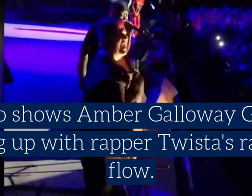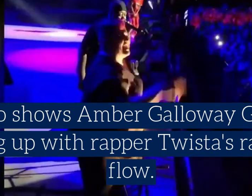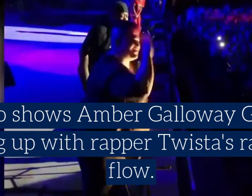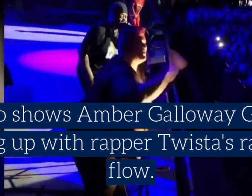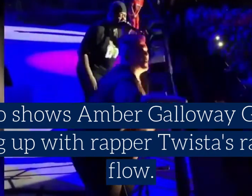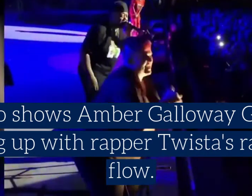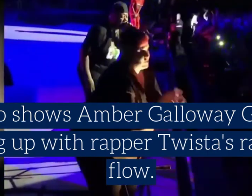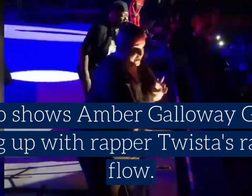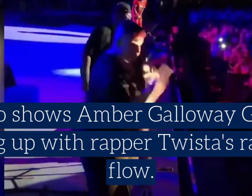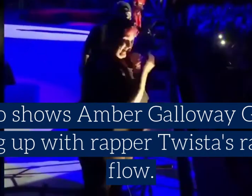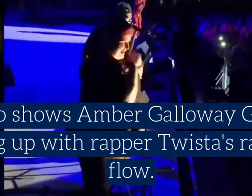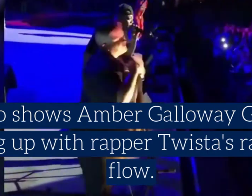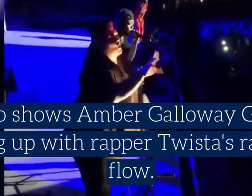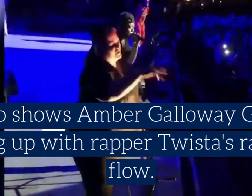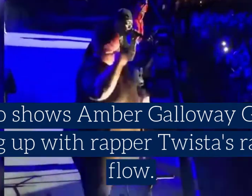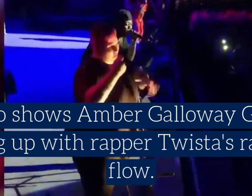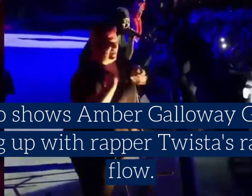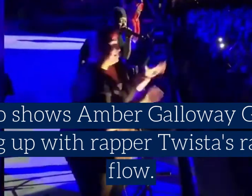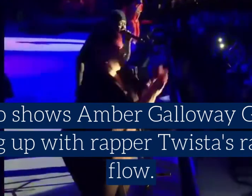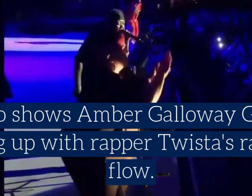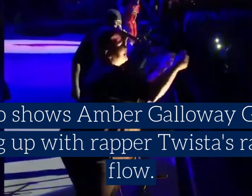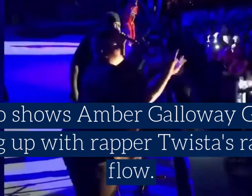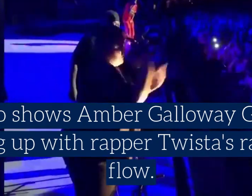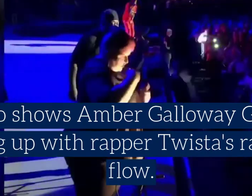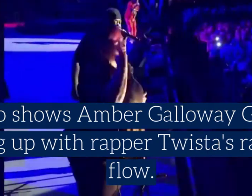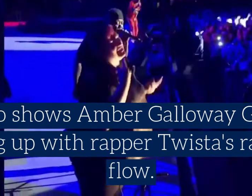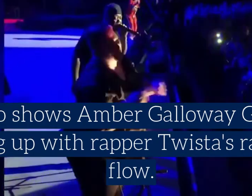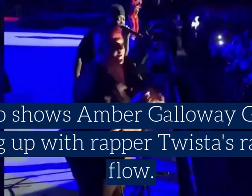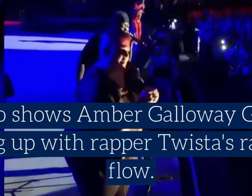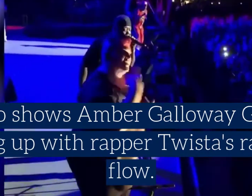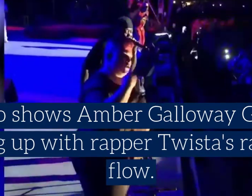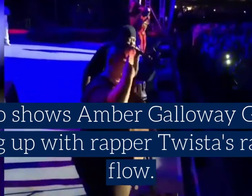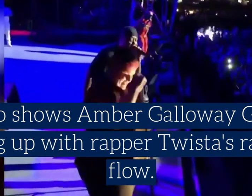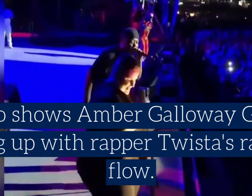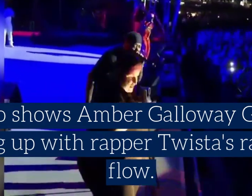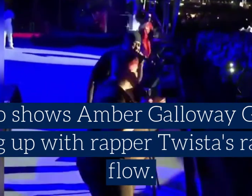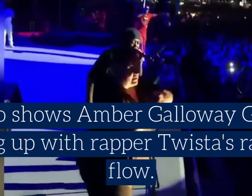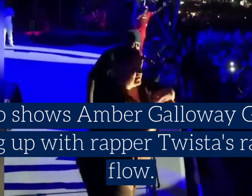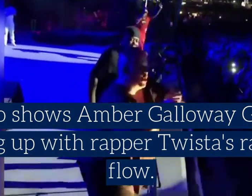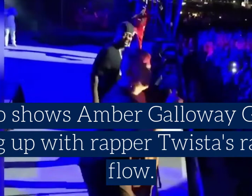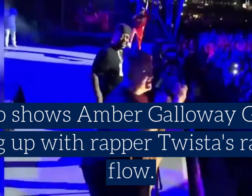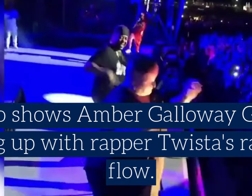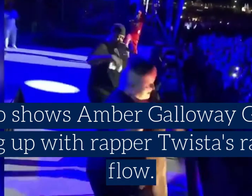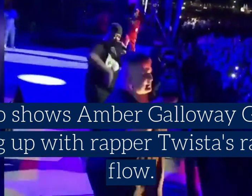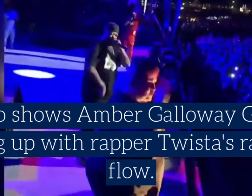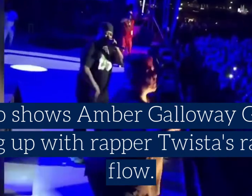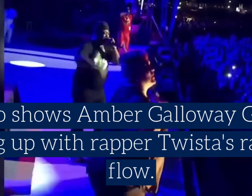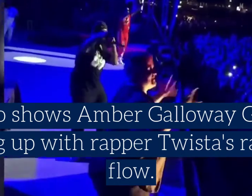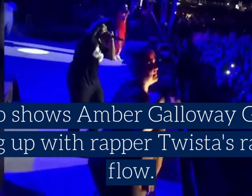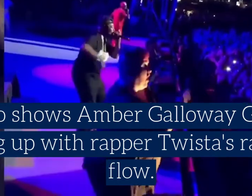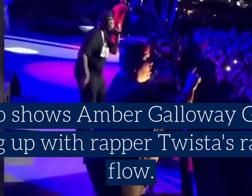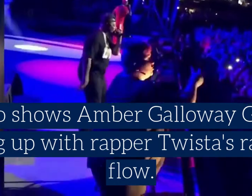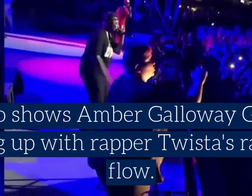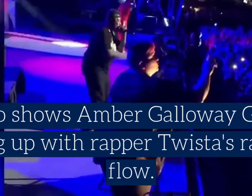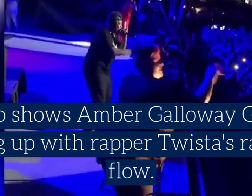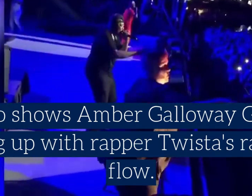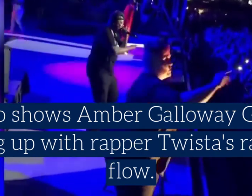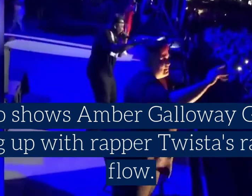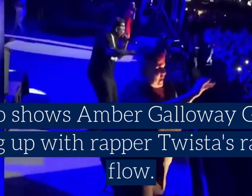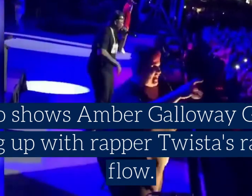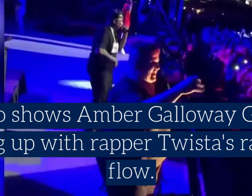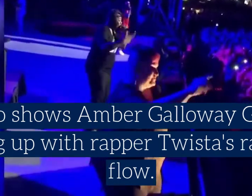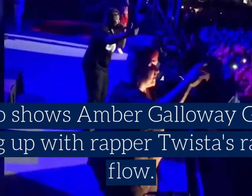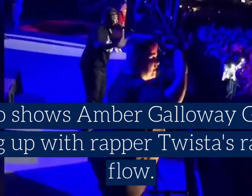Now that the video has gone viral, Amber says the number one comment she's noticed is people asking why deaf people could go to the certified